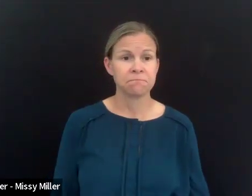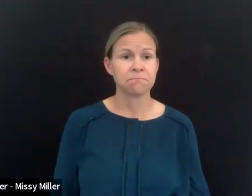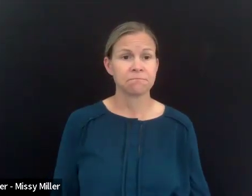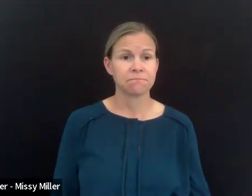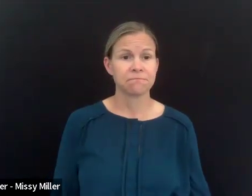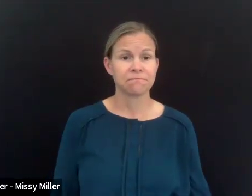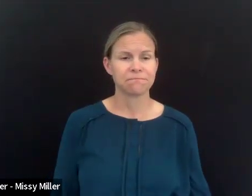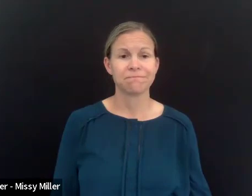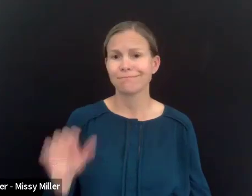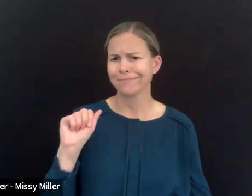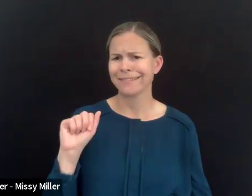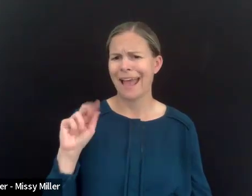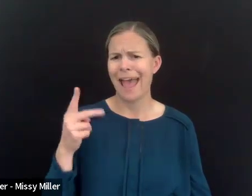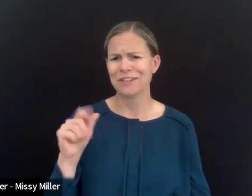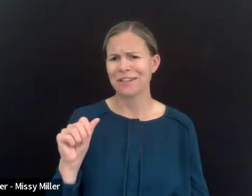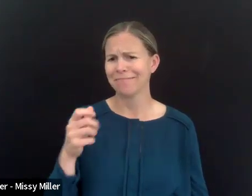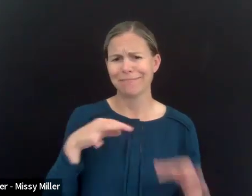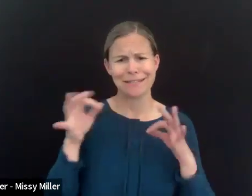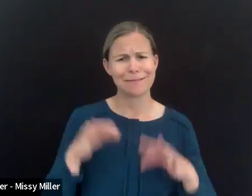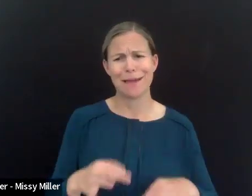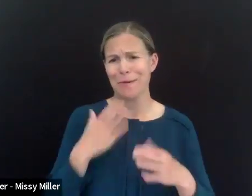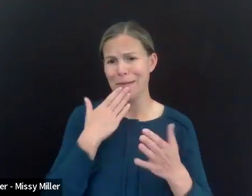I mean, Angela laid it out fabulously, so